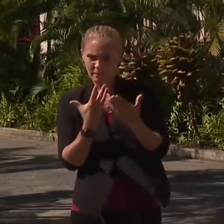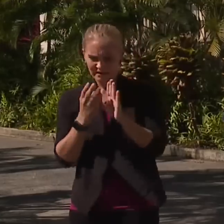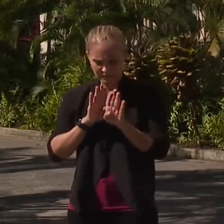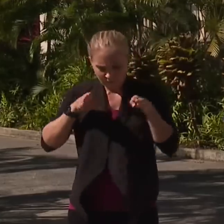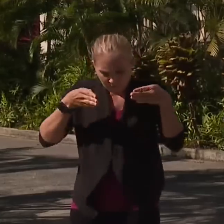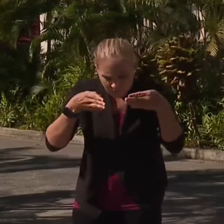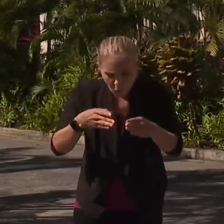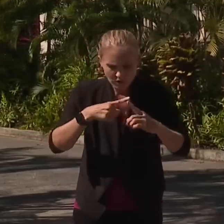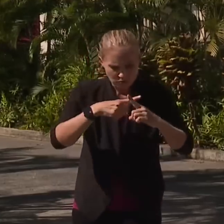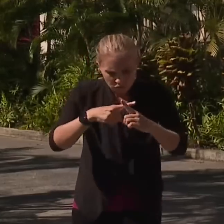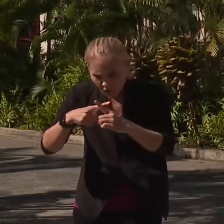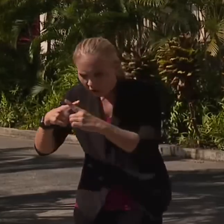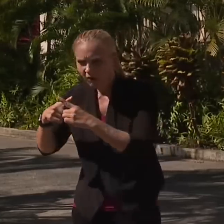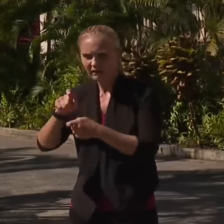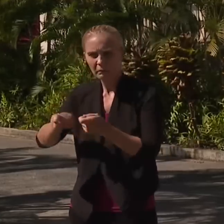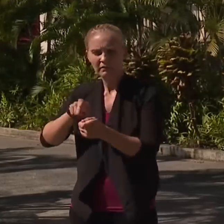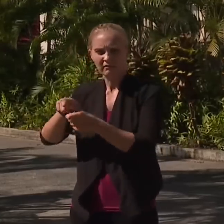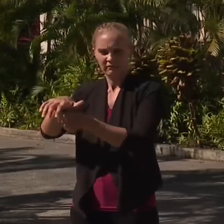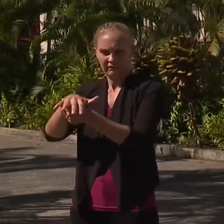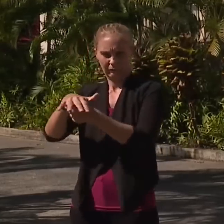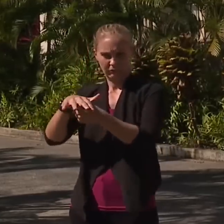focus our energy.